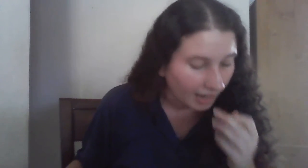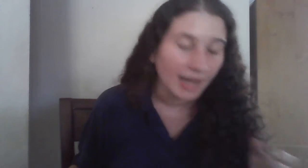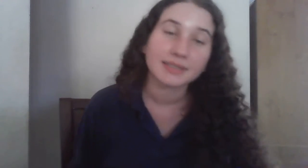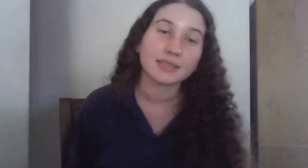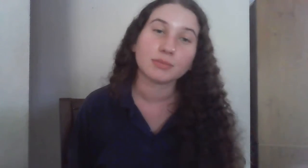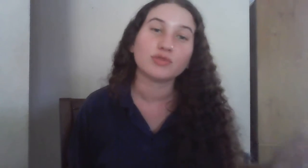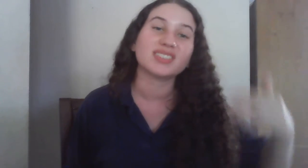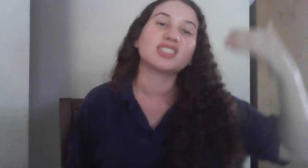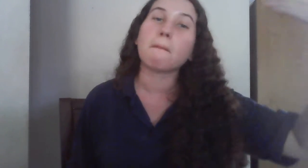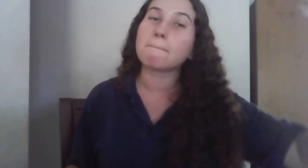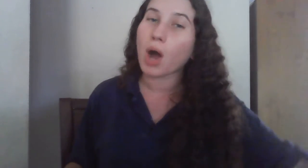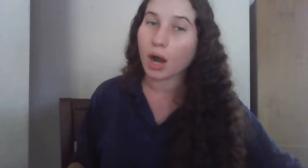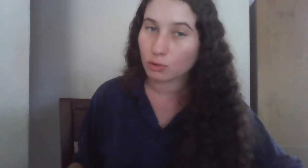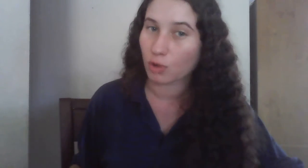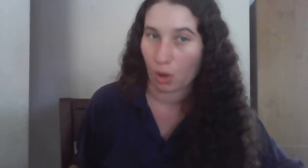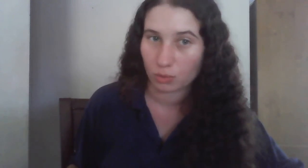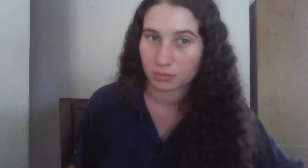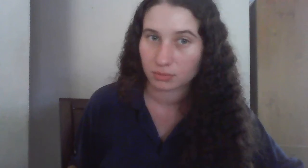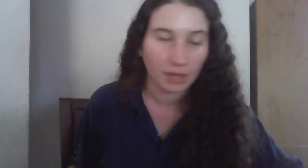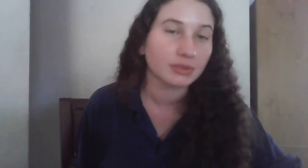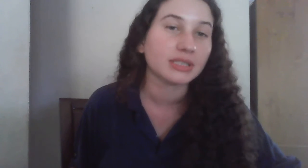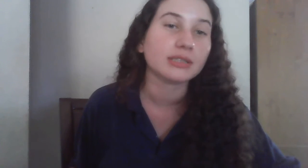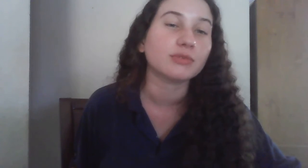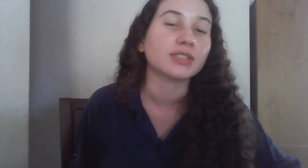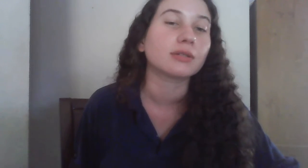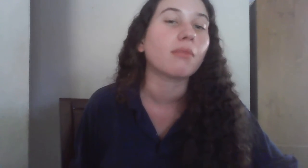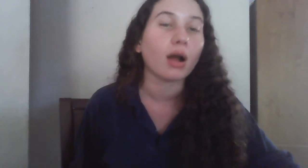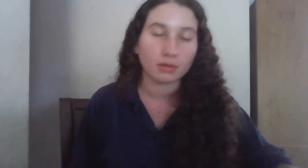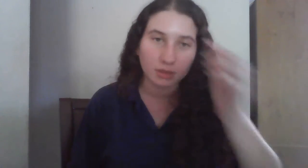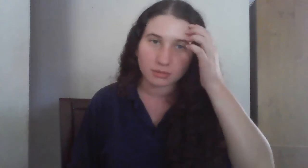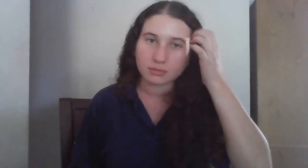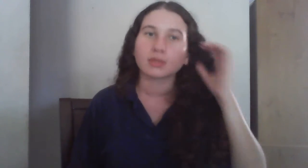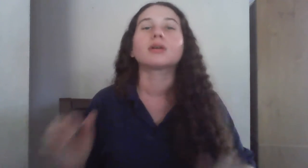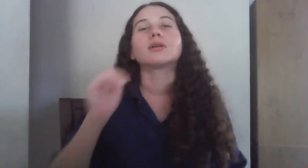I see movie tomorrow. I will see the movie tomorrow.